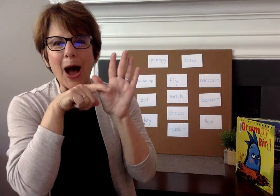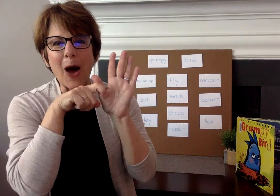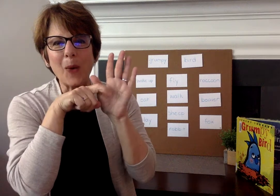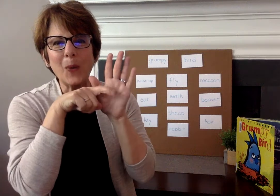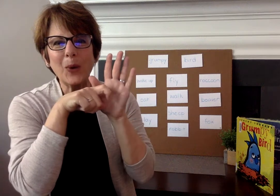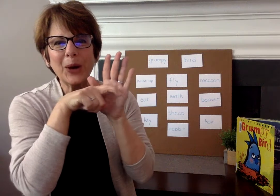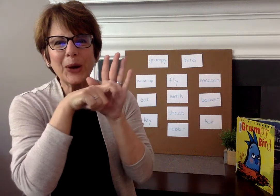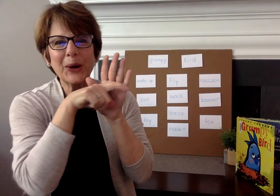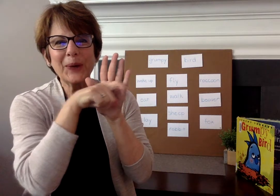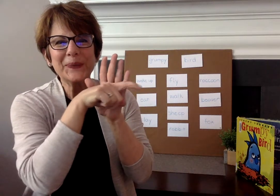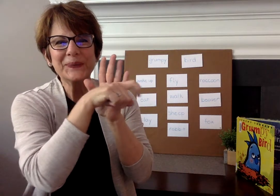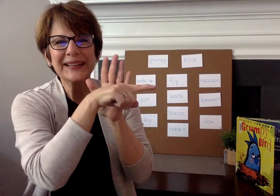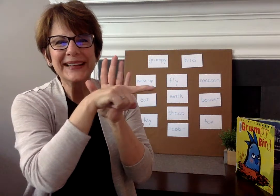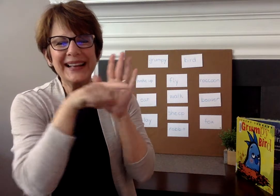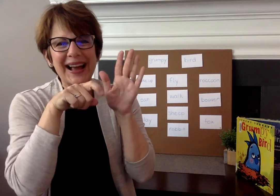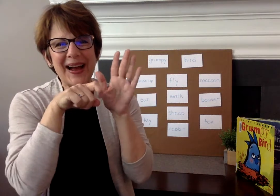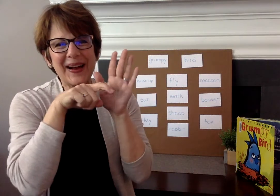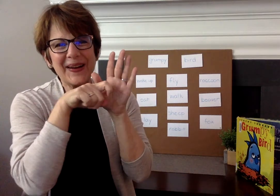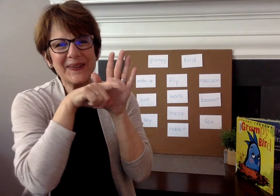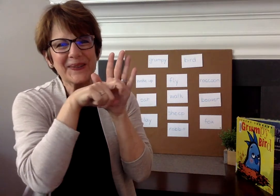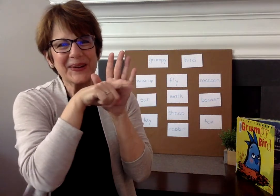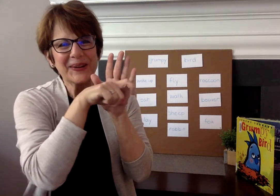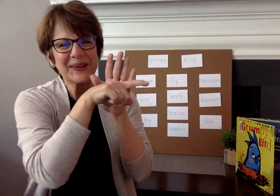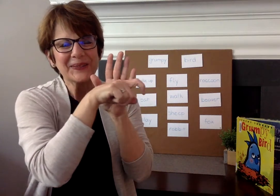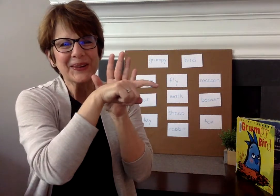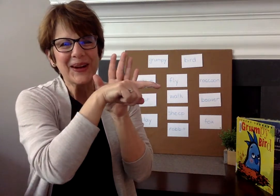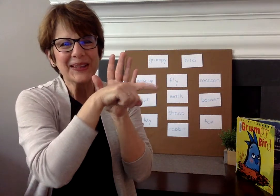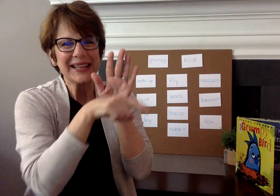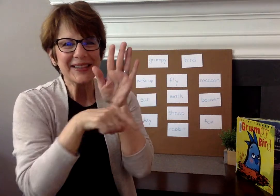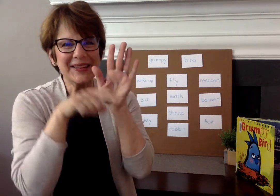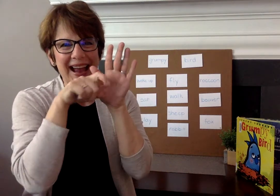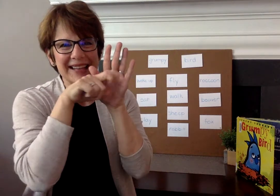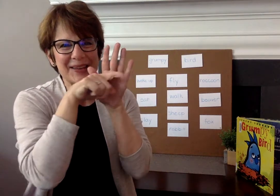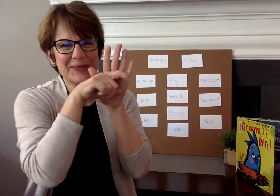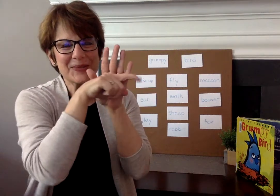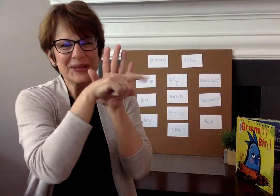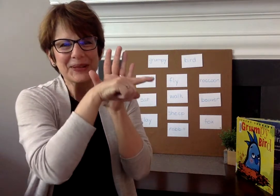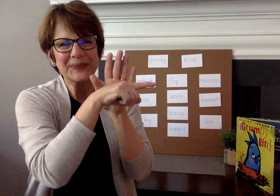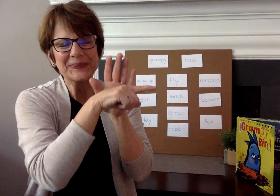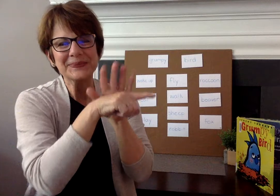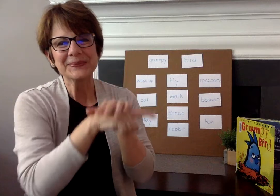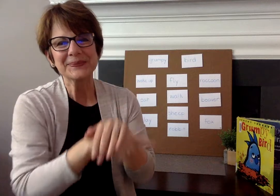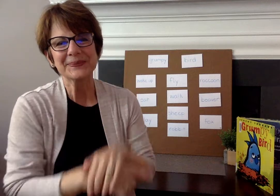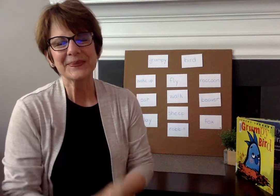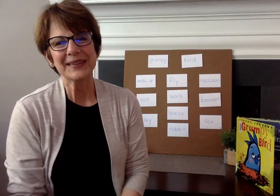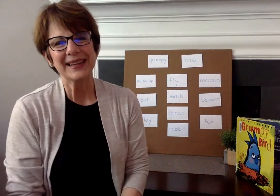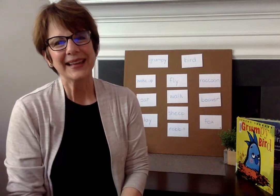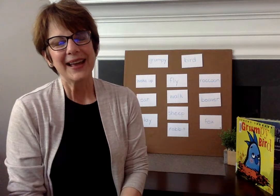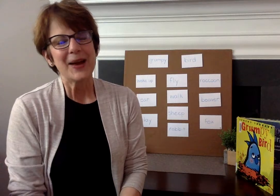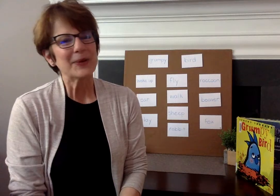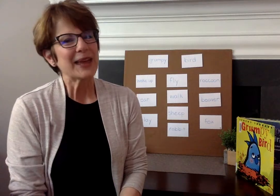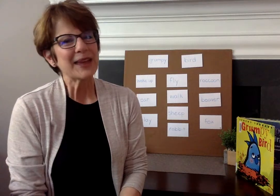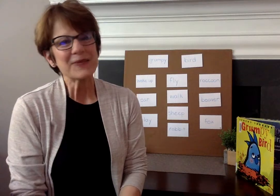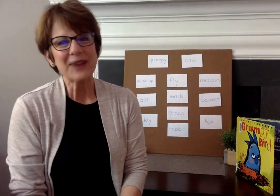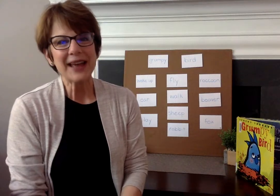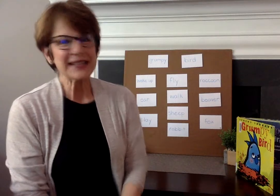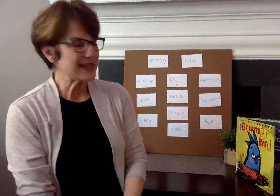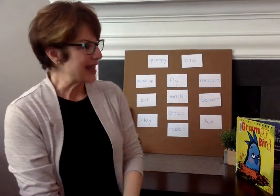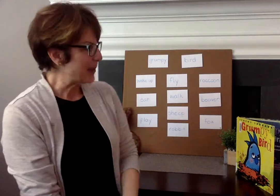A worm. A worm crawling in the grass, a worm. Hey friends, that was